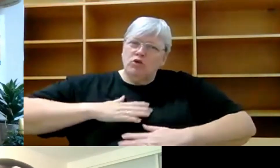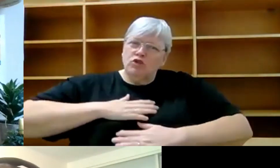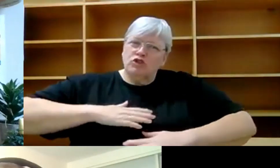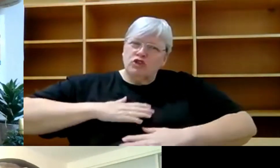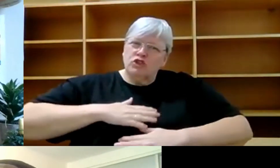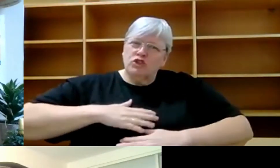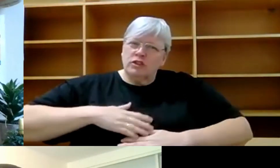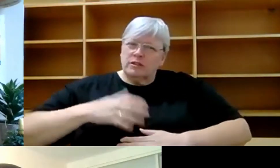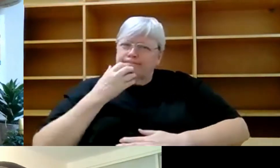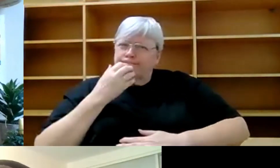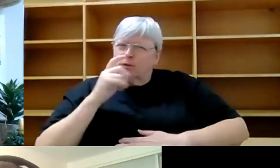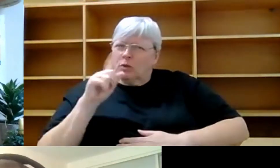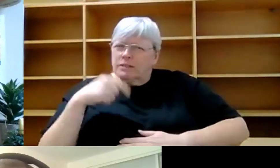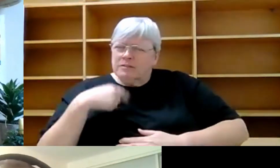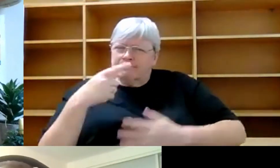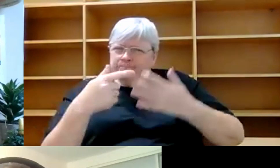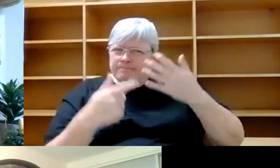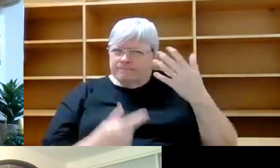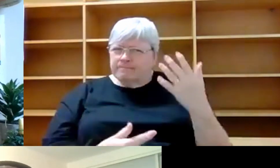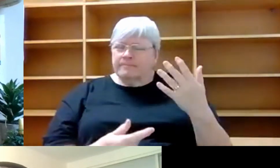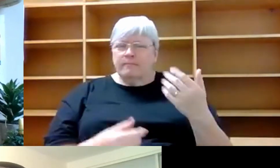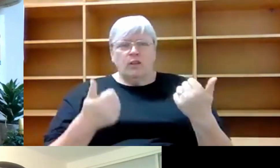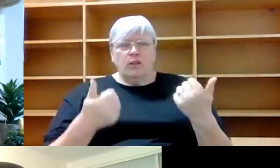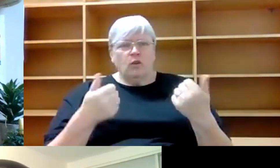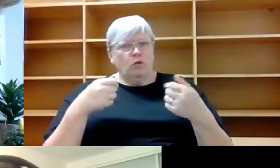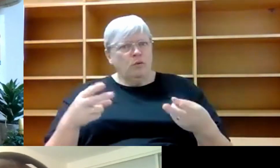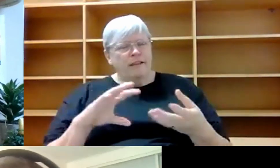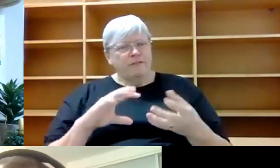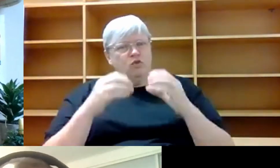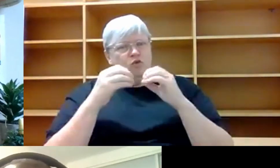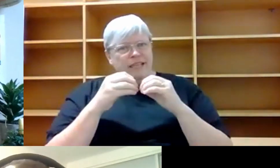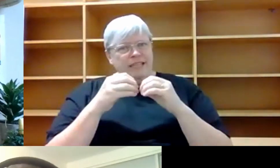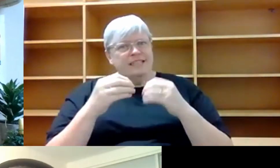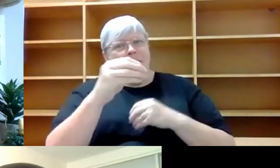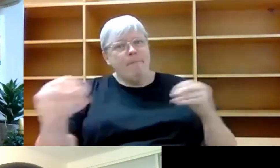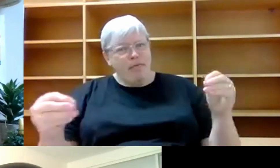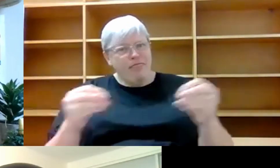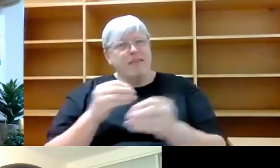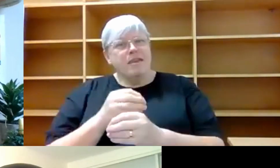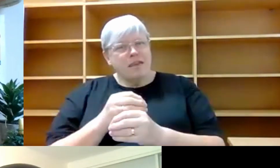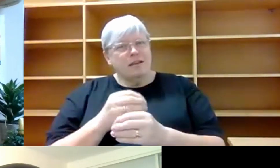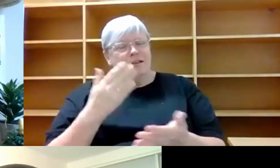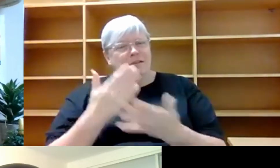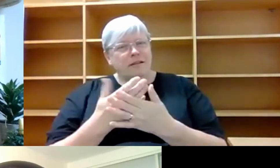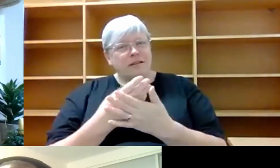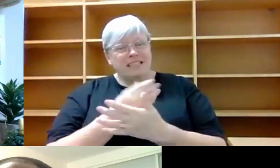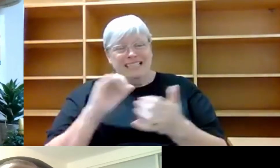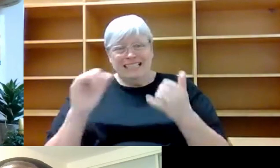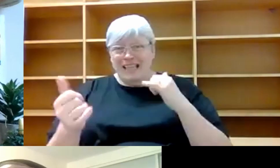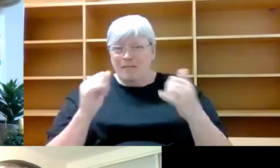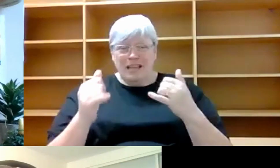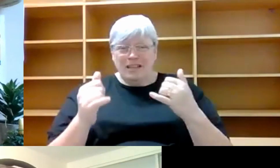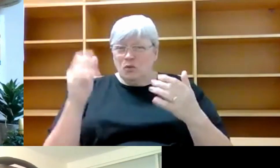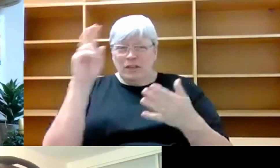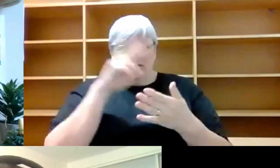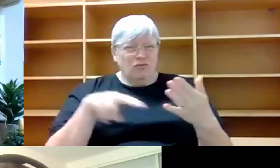to endure, is such an effective way of maybe creating some kind of empathy. Sometimes when you read cold non-fiction,